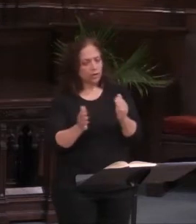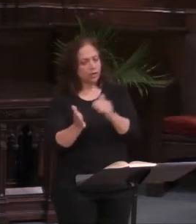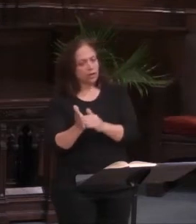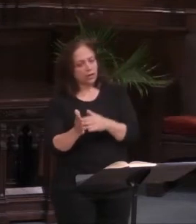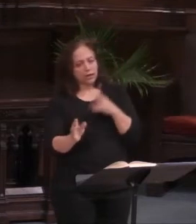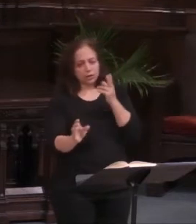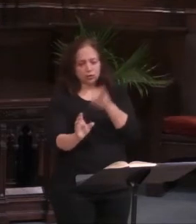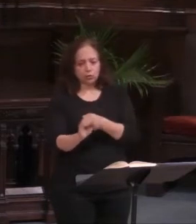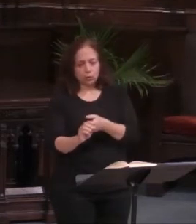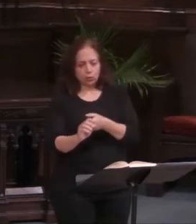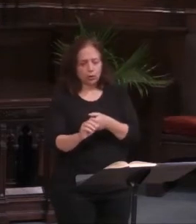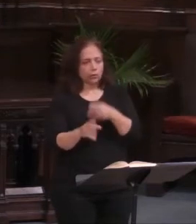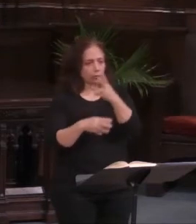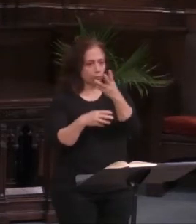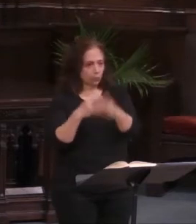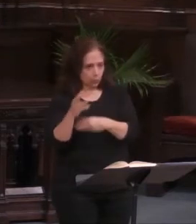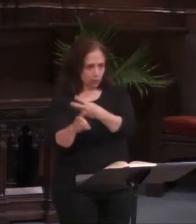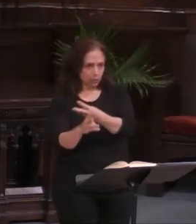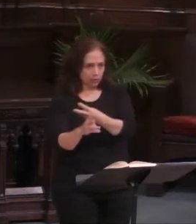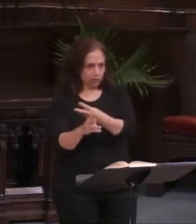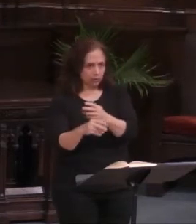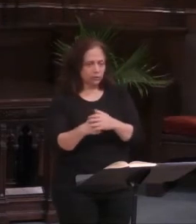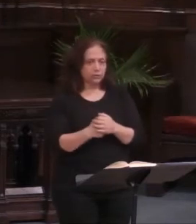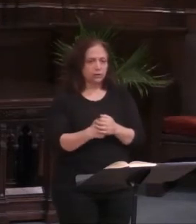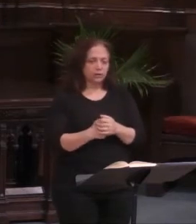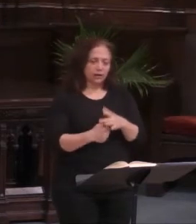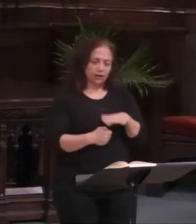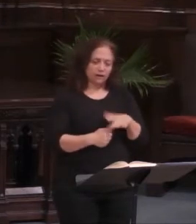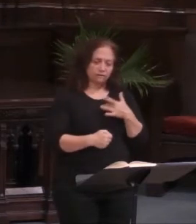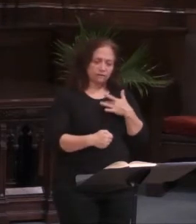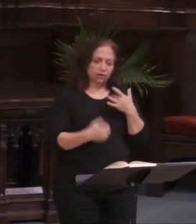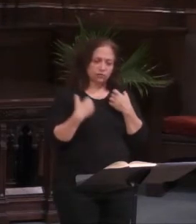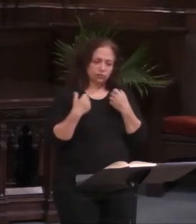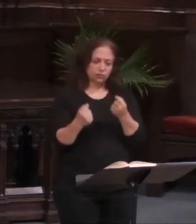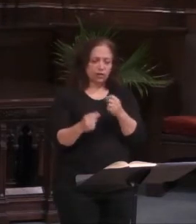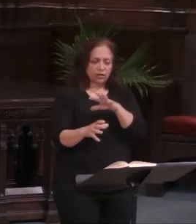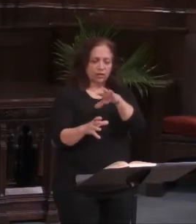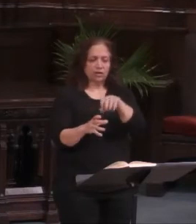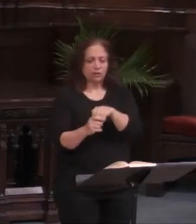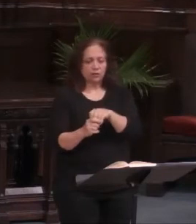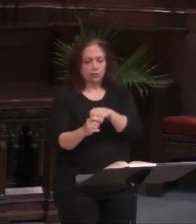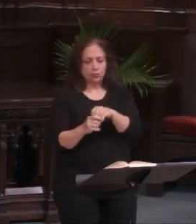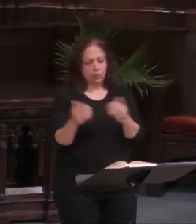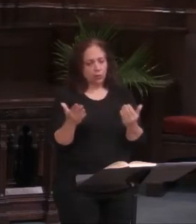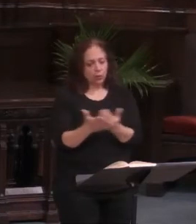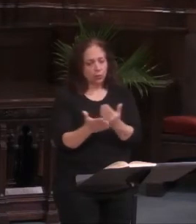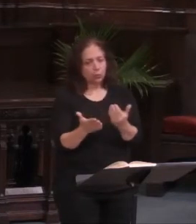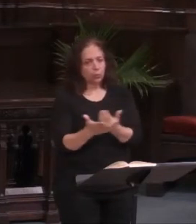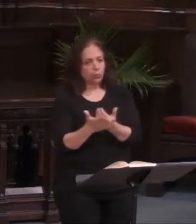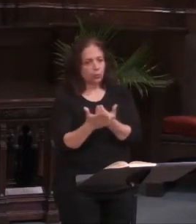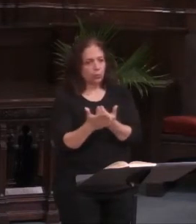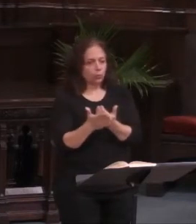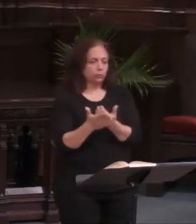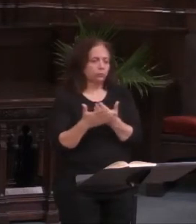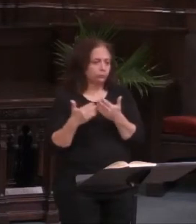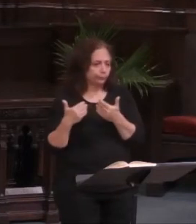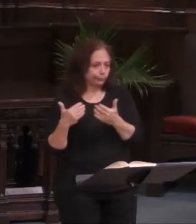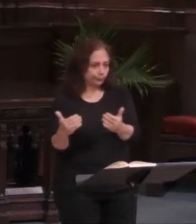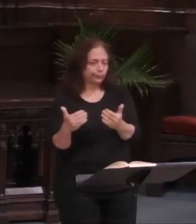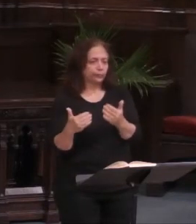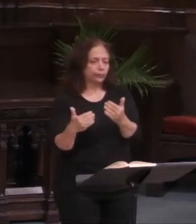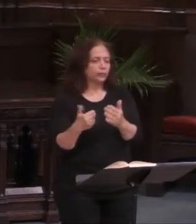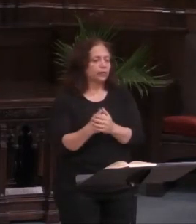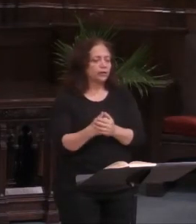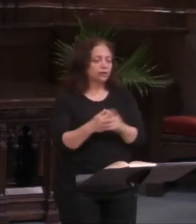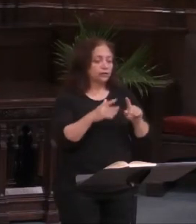rejoin the world, finding strength to get back into a new rhythm.